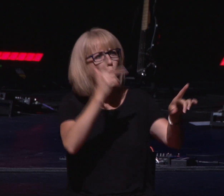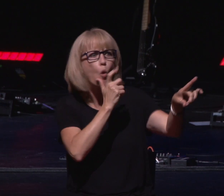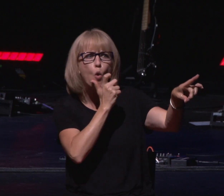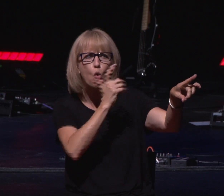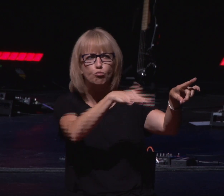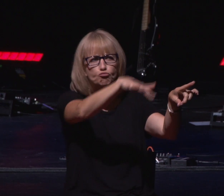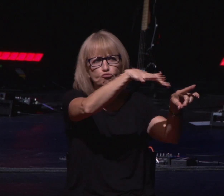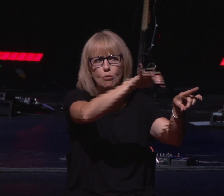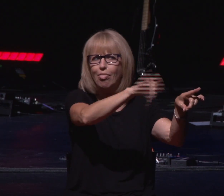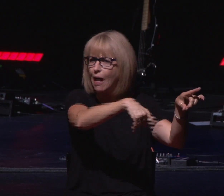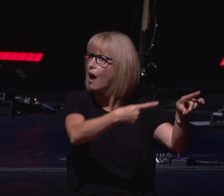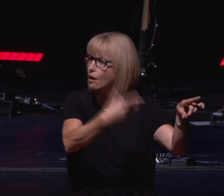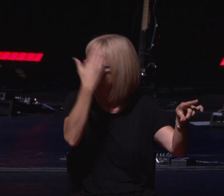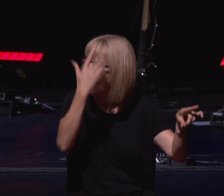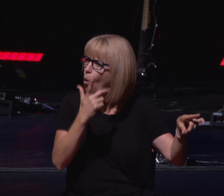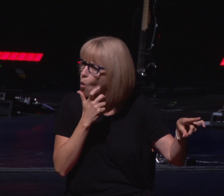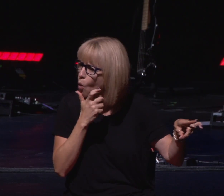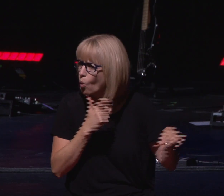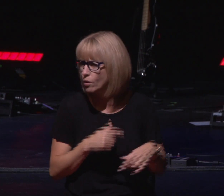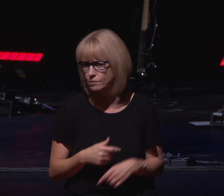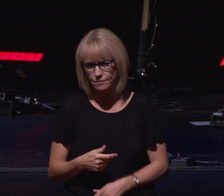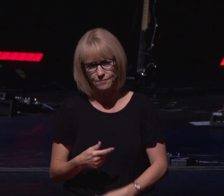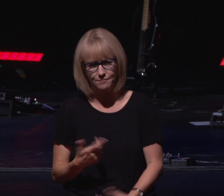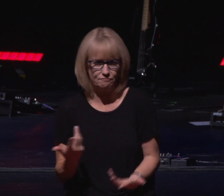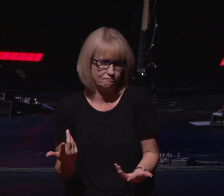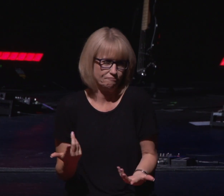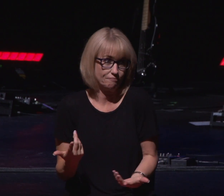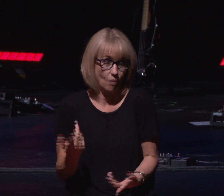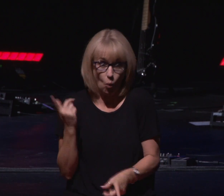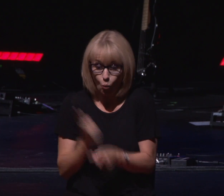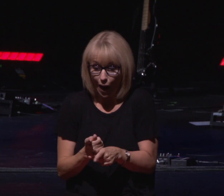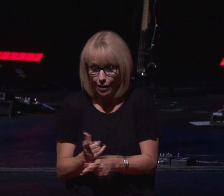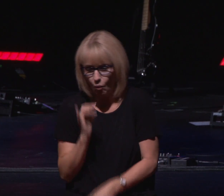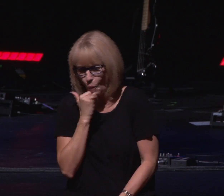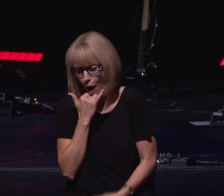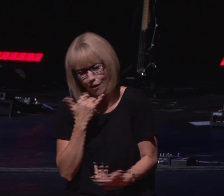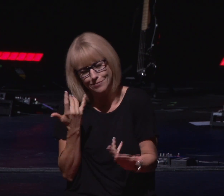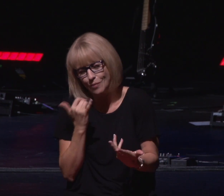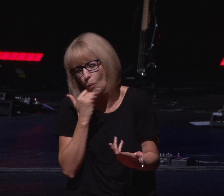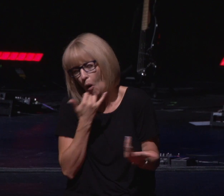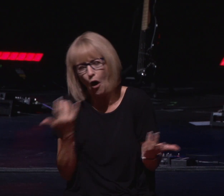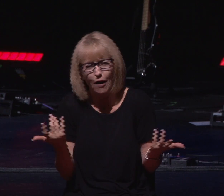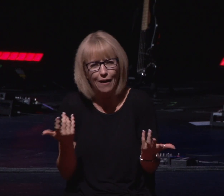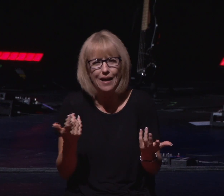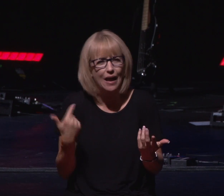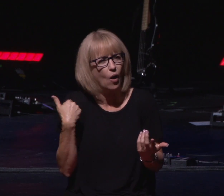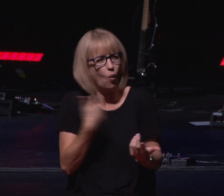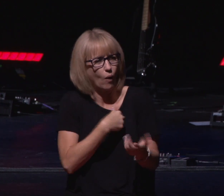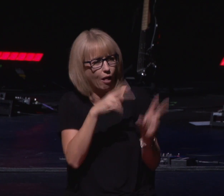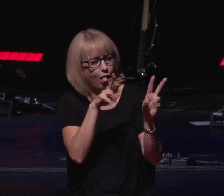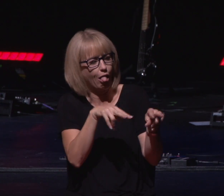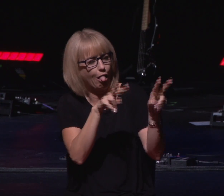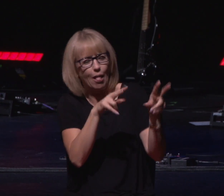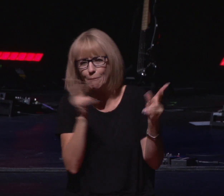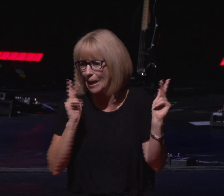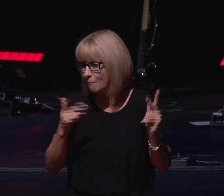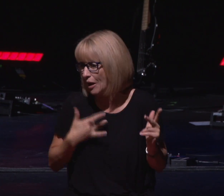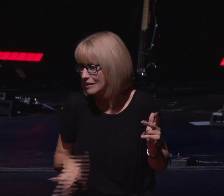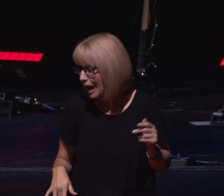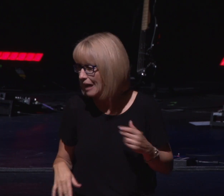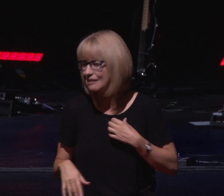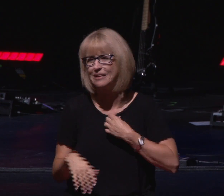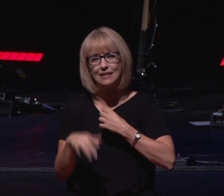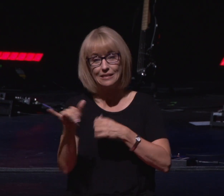connect. It's wrong, but it's how it is. It's how we're drawn to each other. And we see in the Bible in Acts chapter